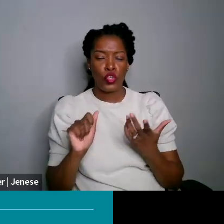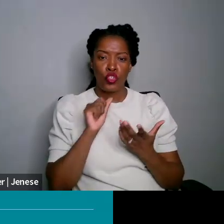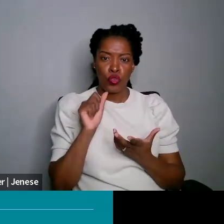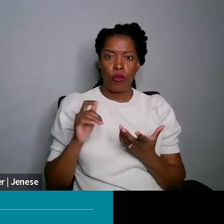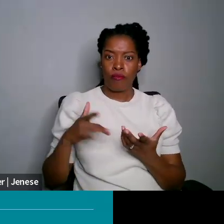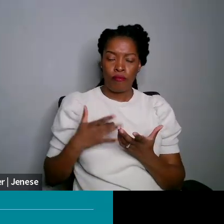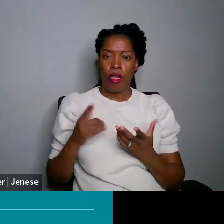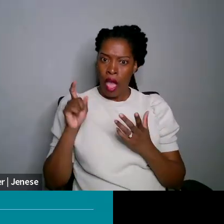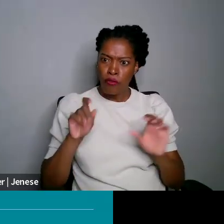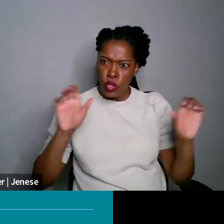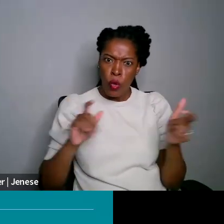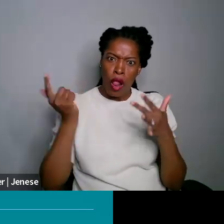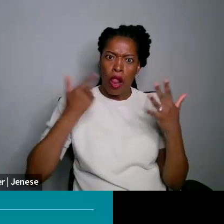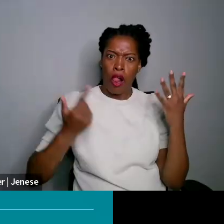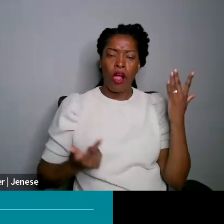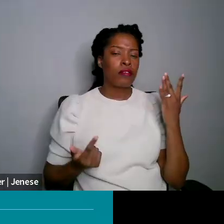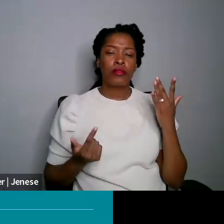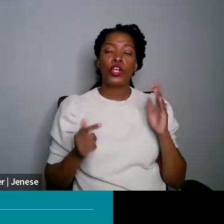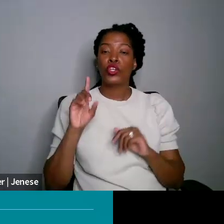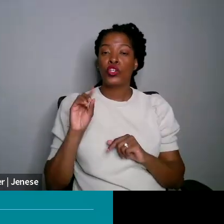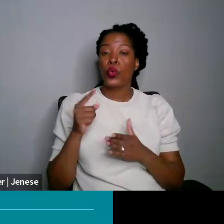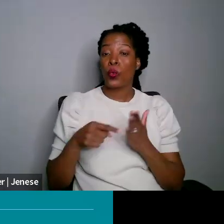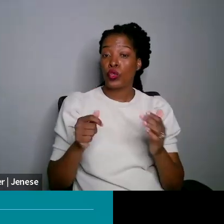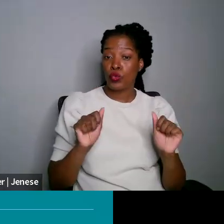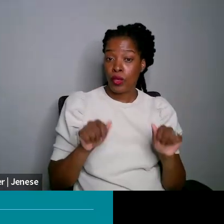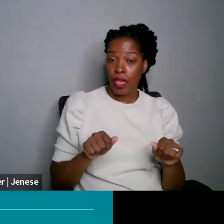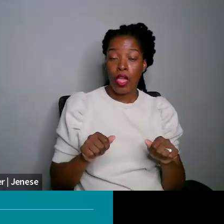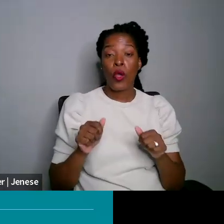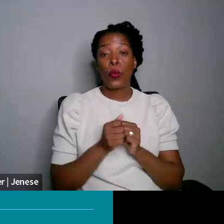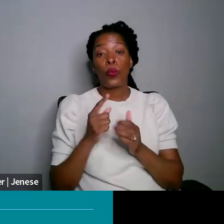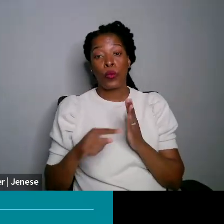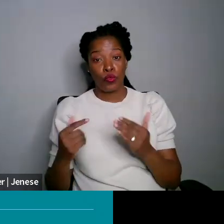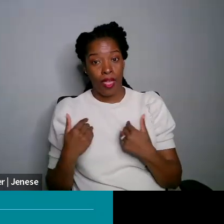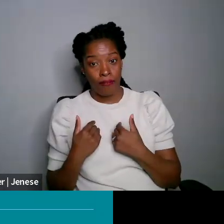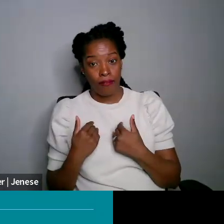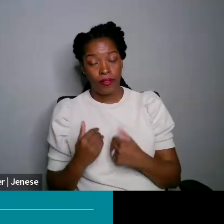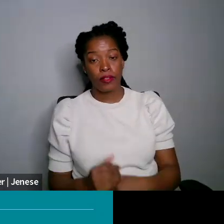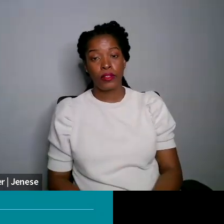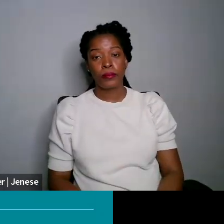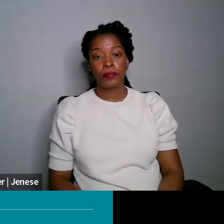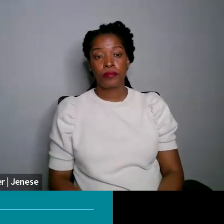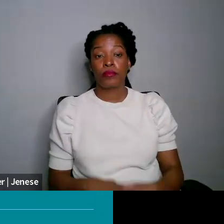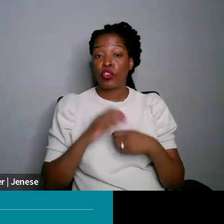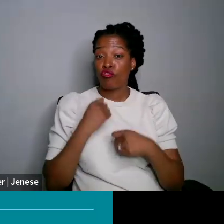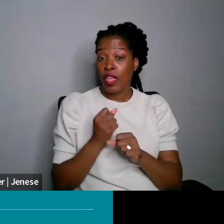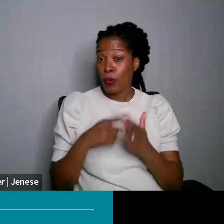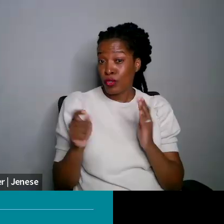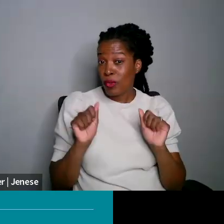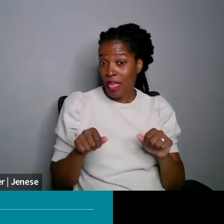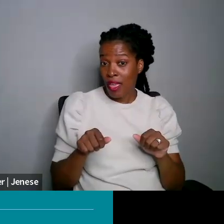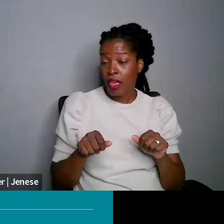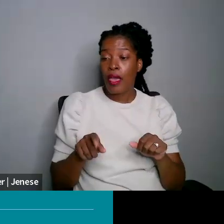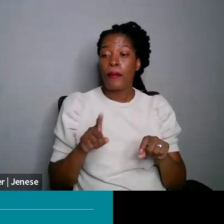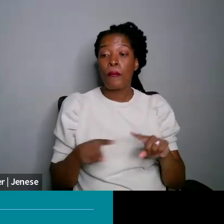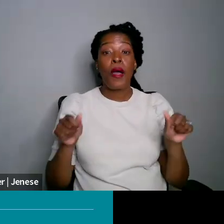overextend yourself, and just do what you can with what you have, create what you can, but publish that consistently,